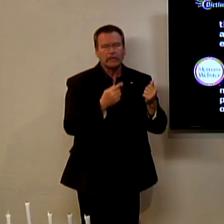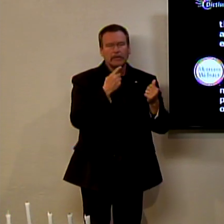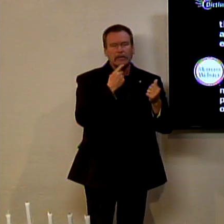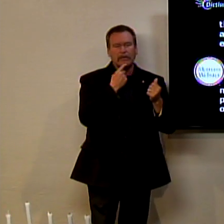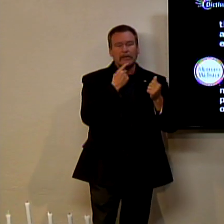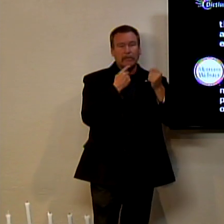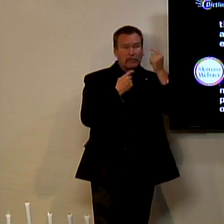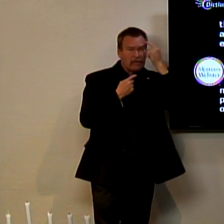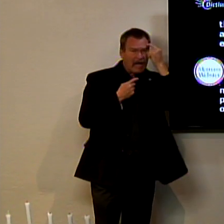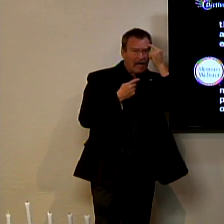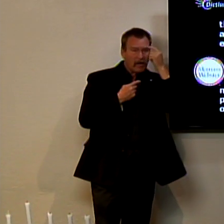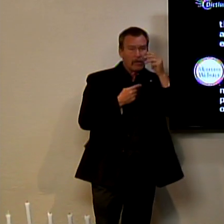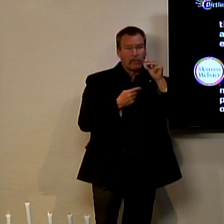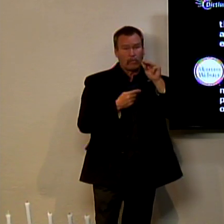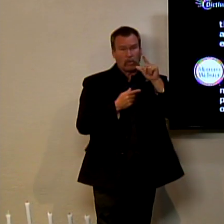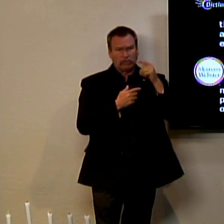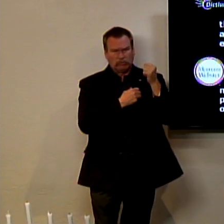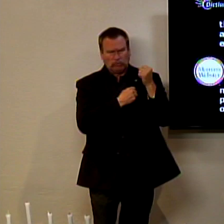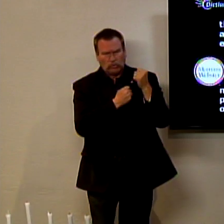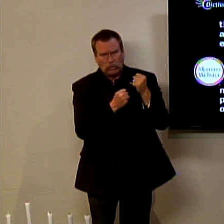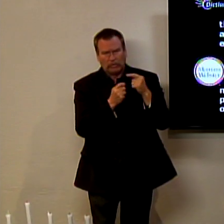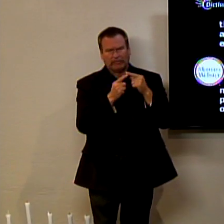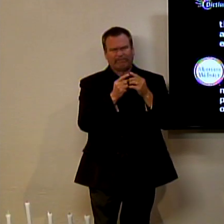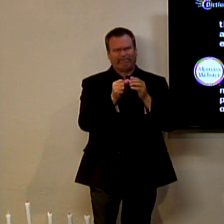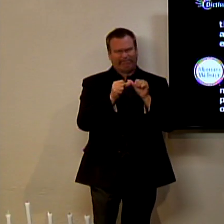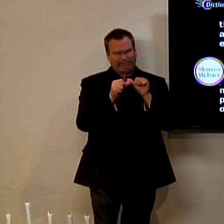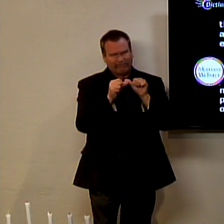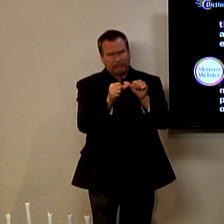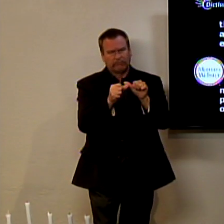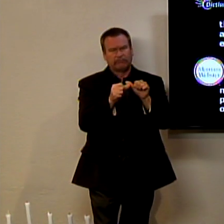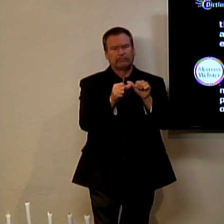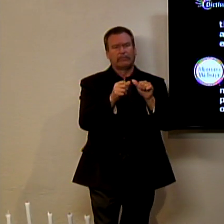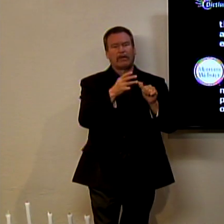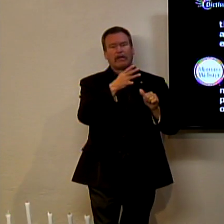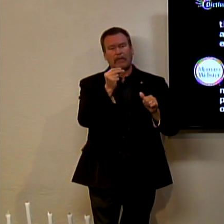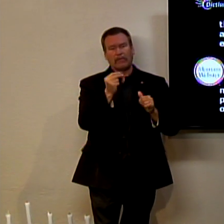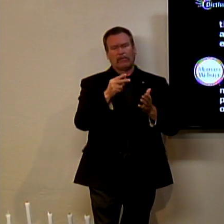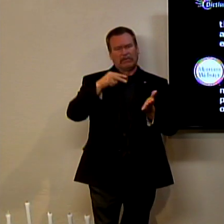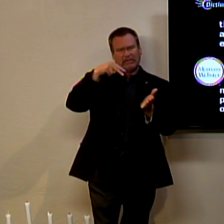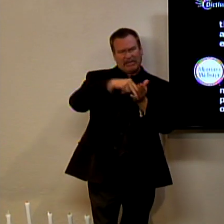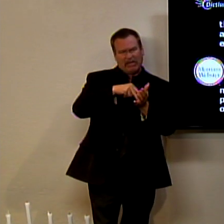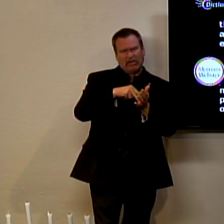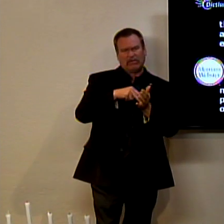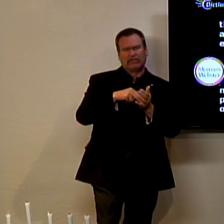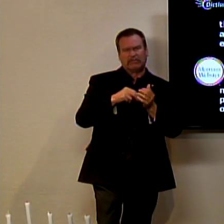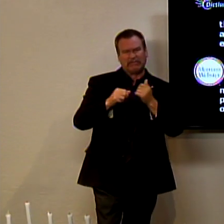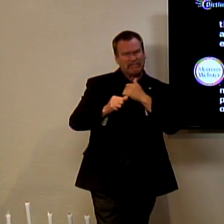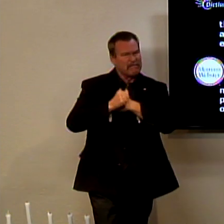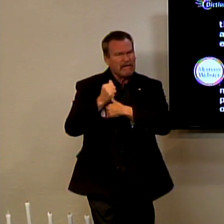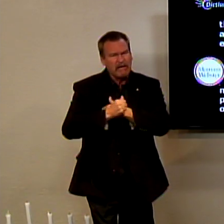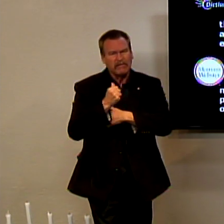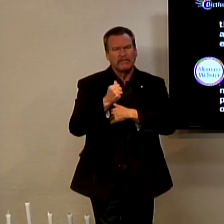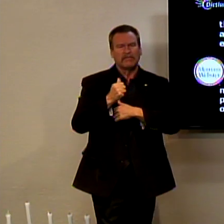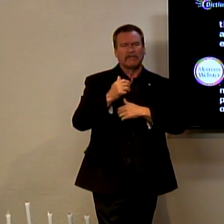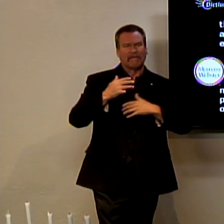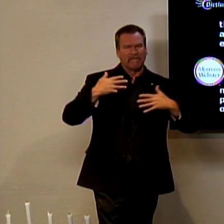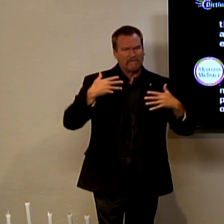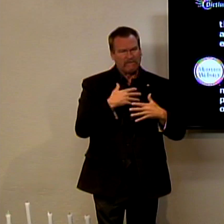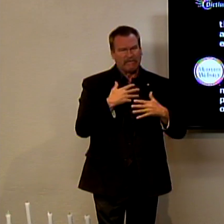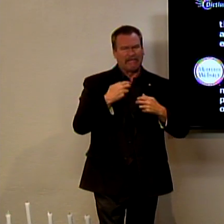Merriam-Webster says courage is mental or moral strength to venture, to persevere, to withstand danger,